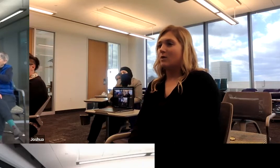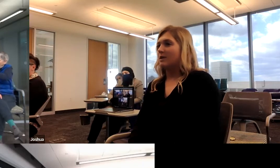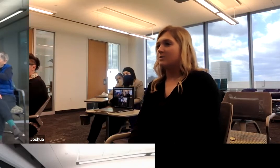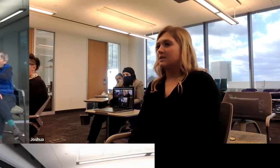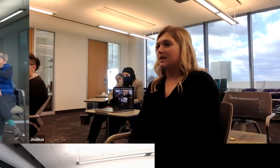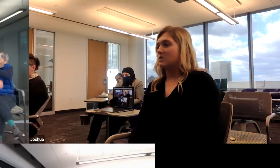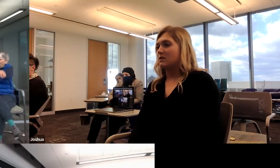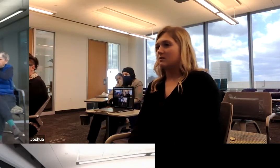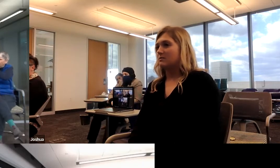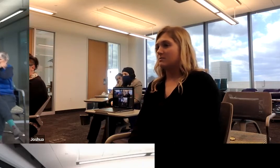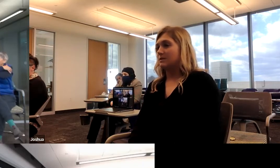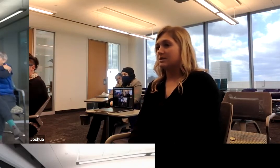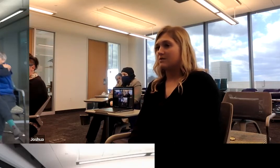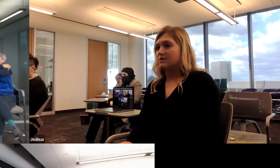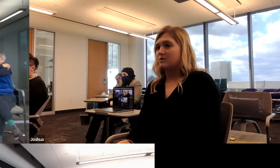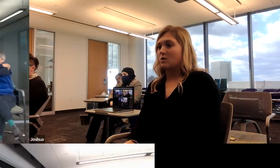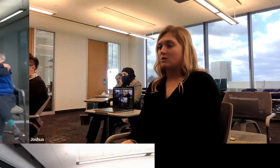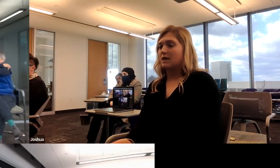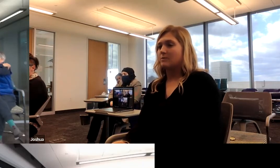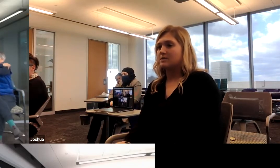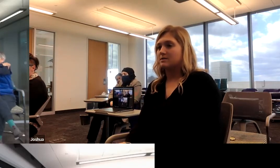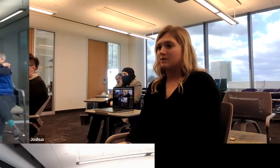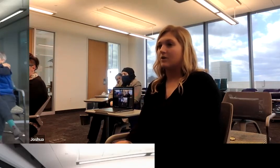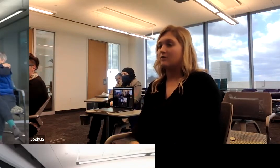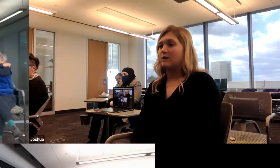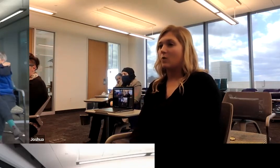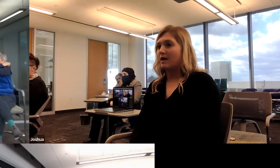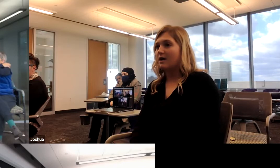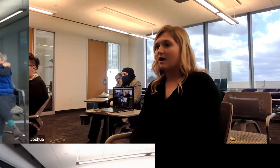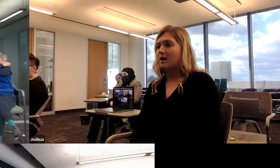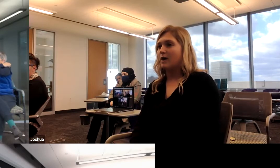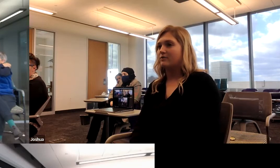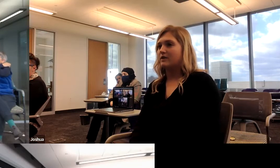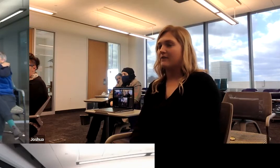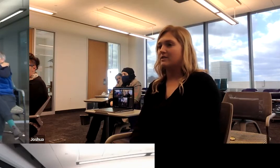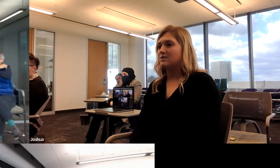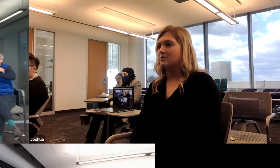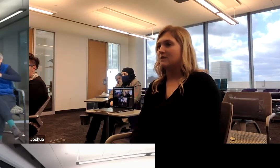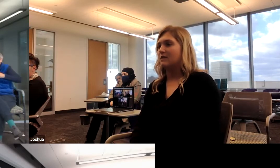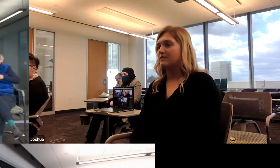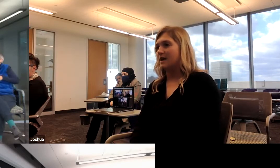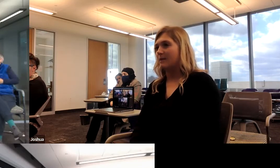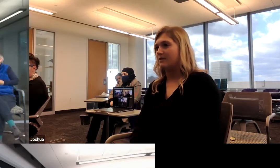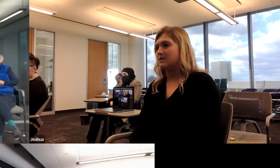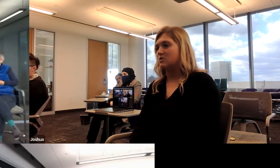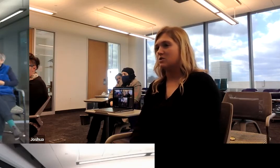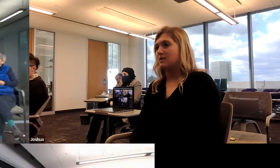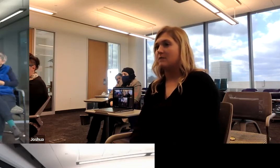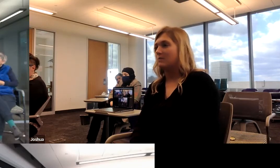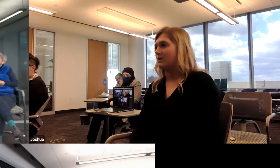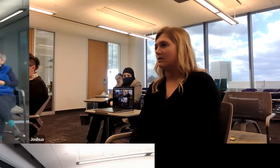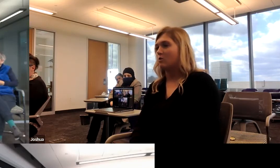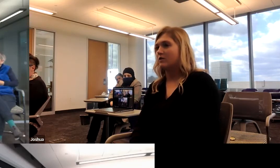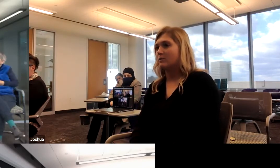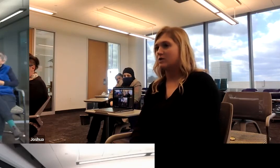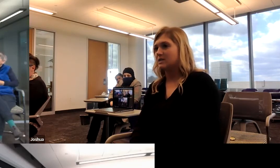I want to be able to connect with a police officer or campus security right away, rather than having to take a lot of time out of a situation that